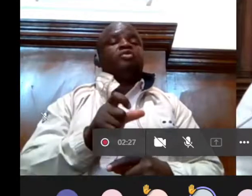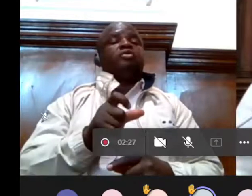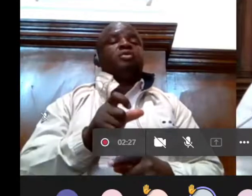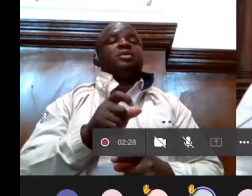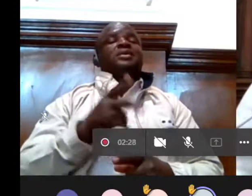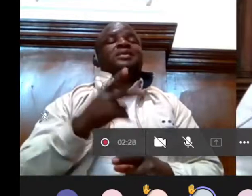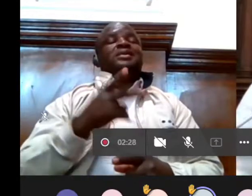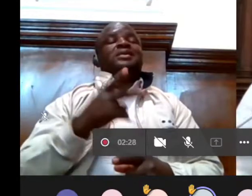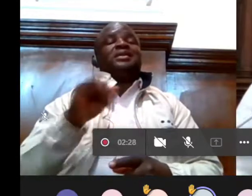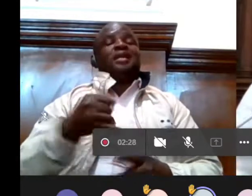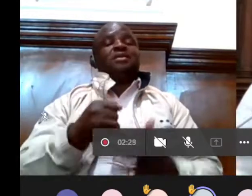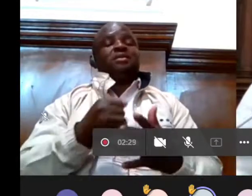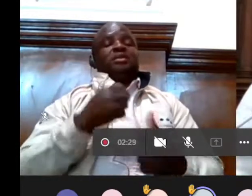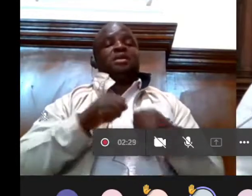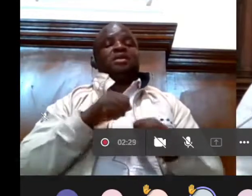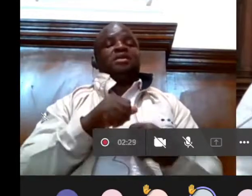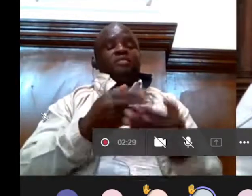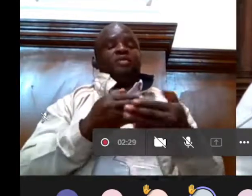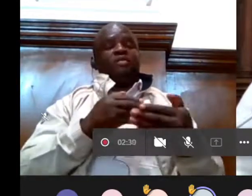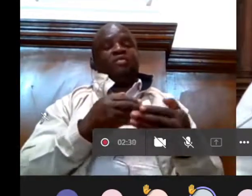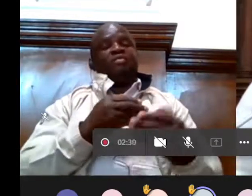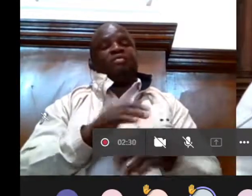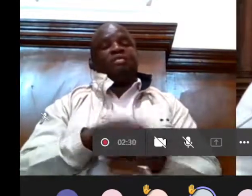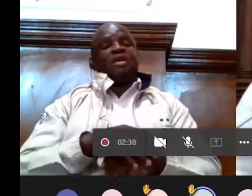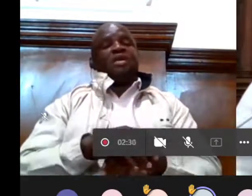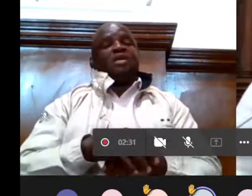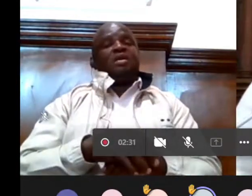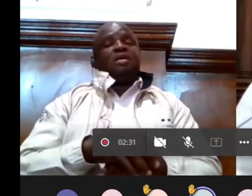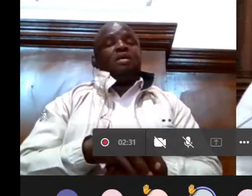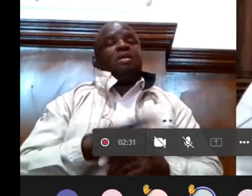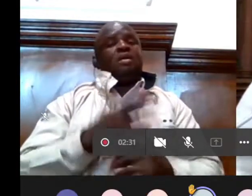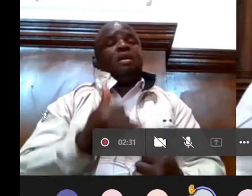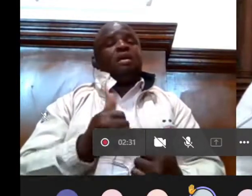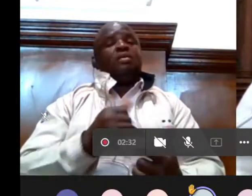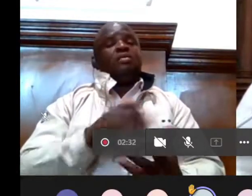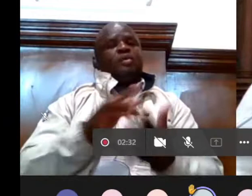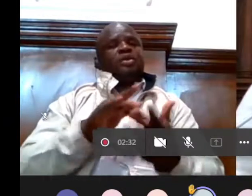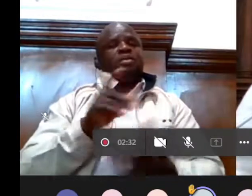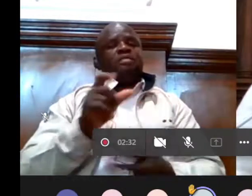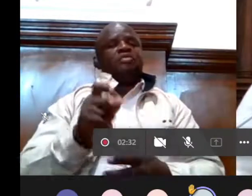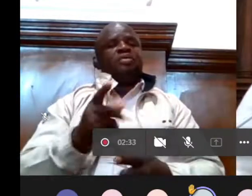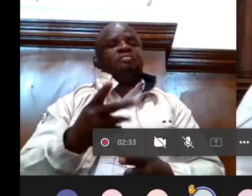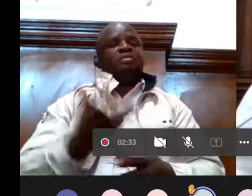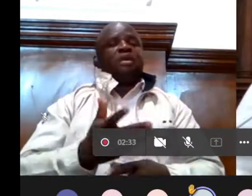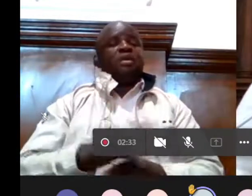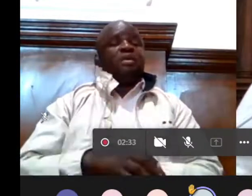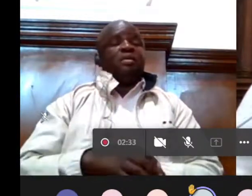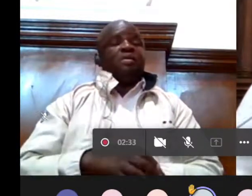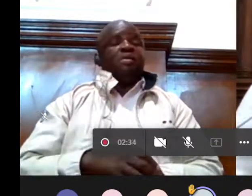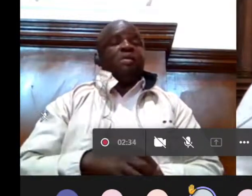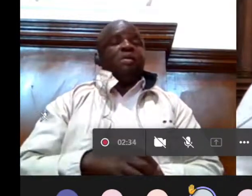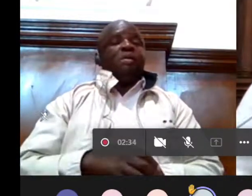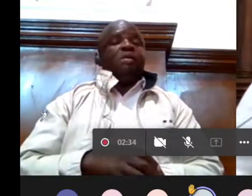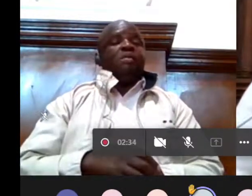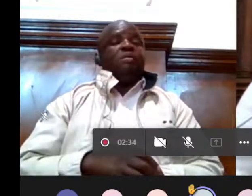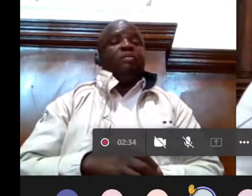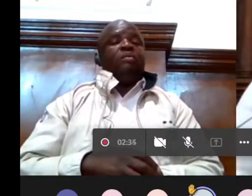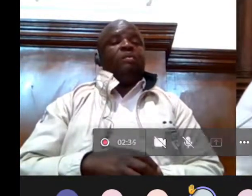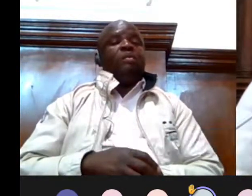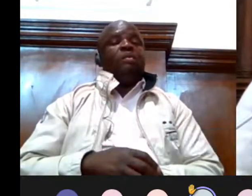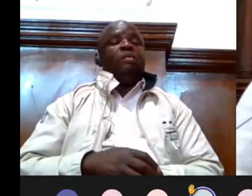in that capacity. Now, what is the position then of Honorable Mashinini in the House? Thank you.